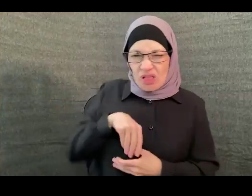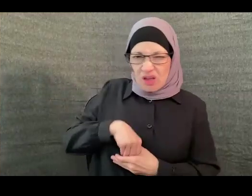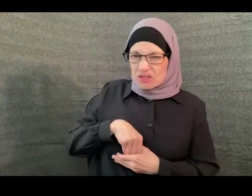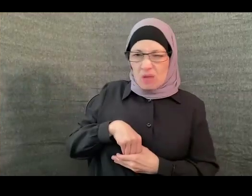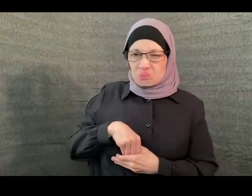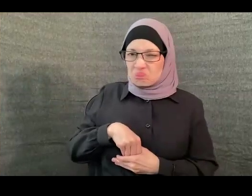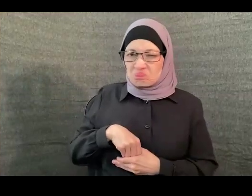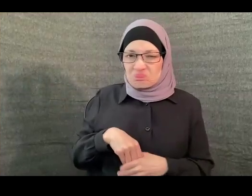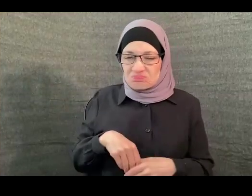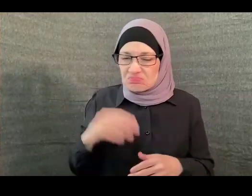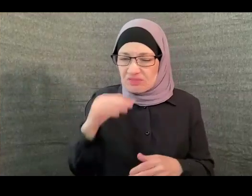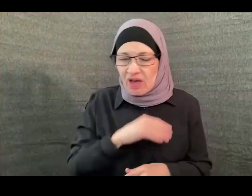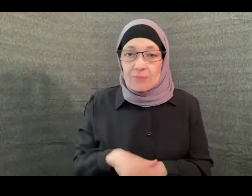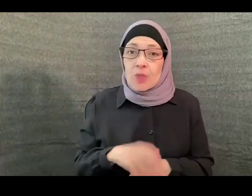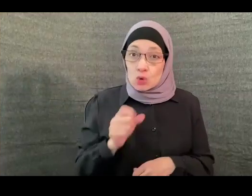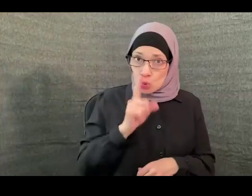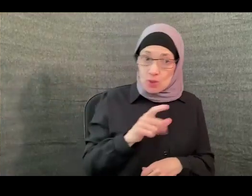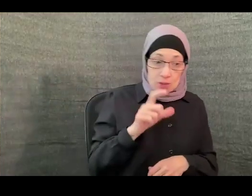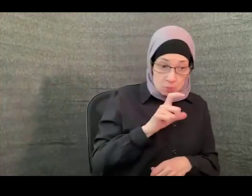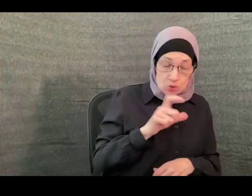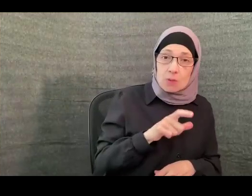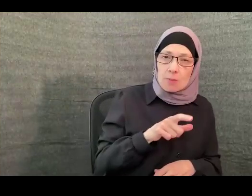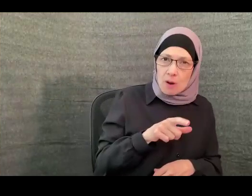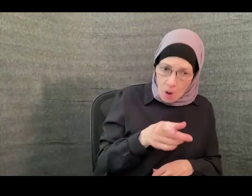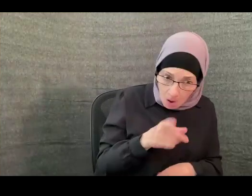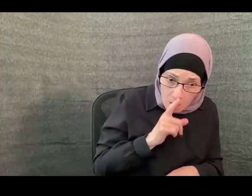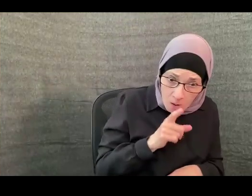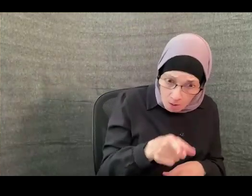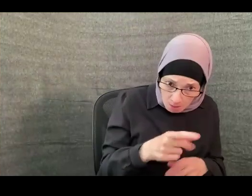deceived by the hypocrite's pretensions.